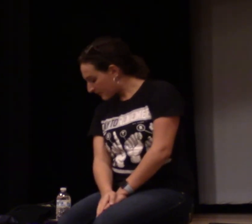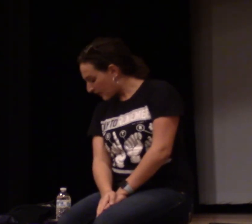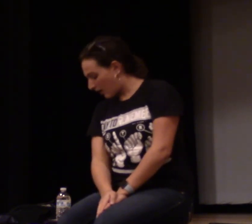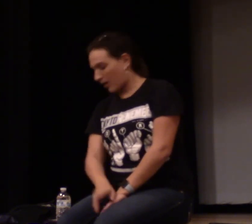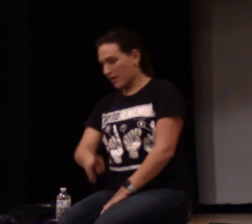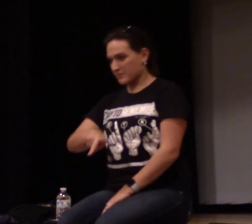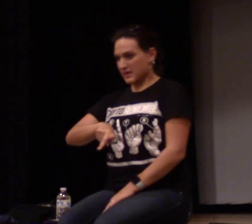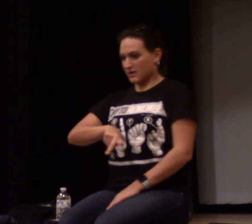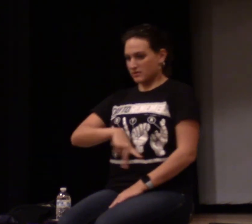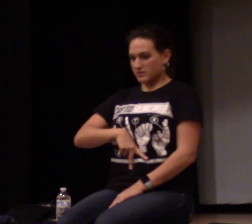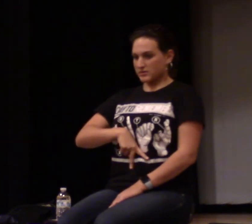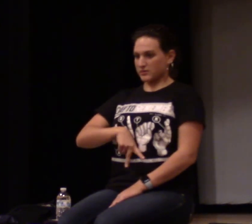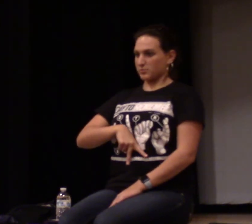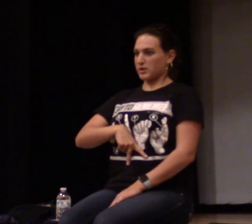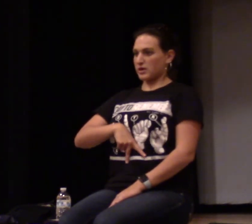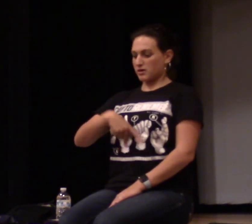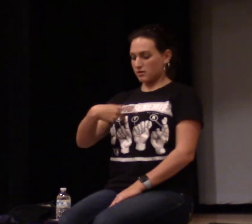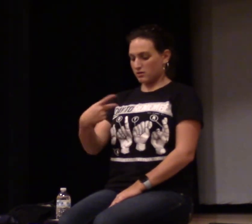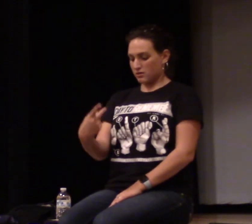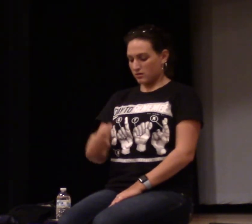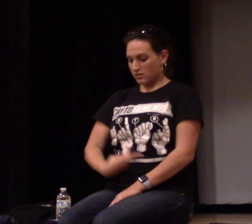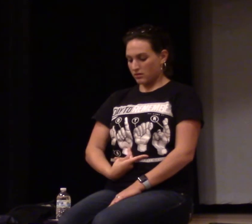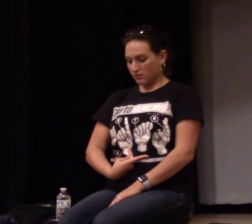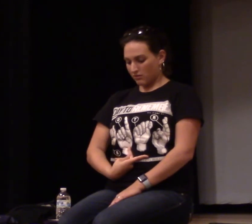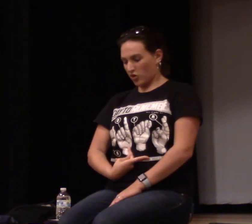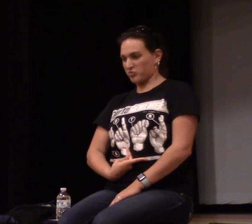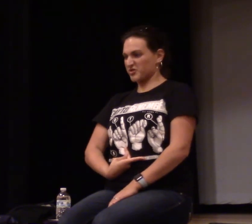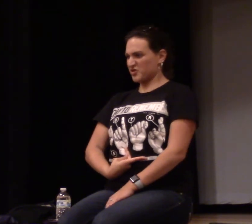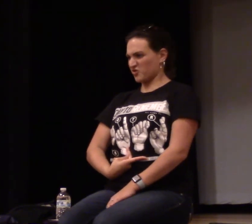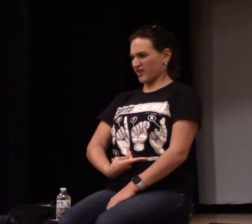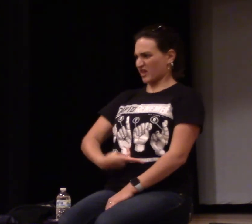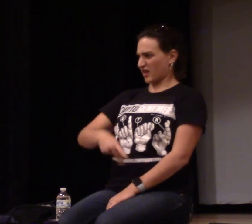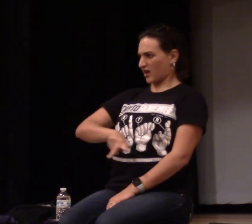Bored. Upset, so it's a P, almost to like a K.